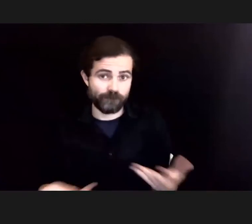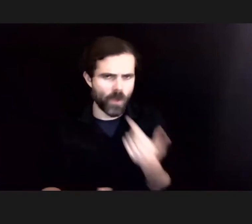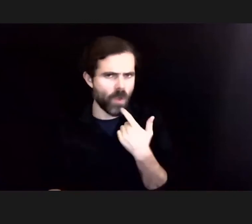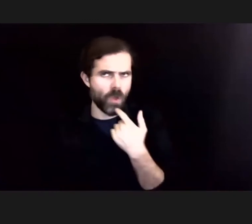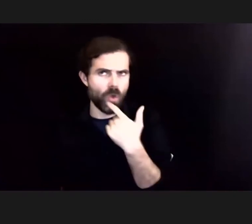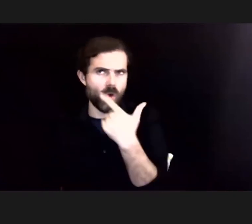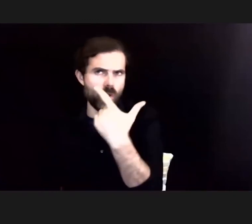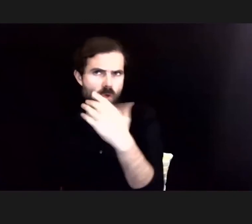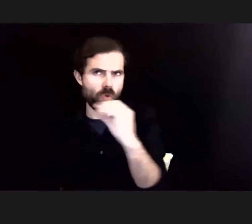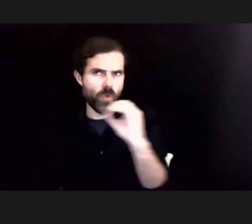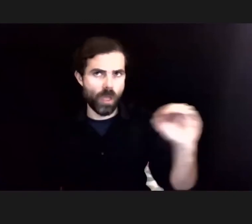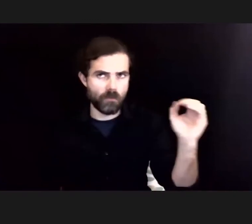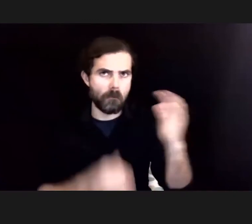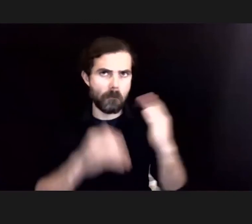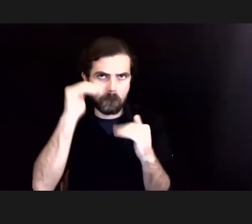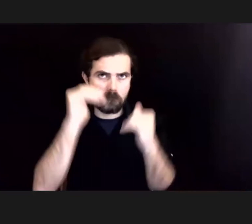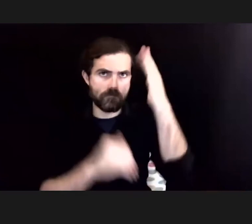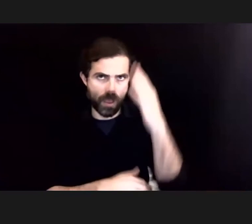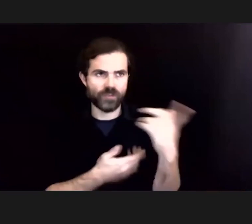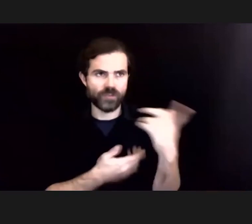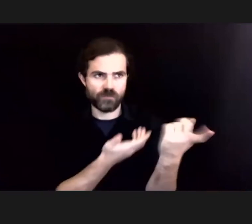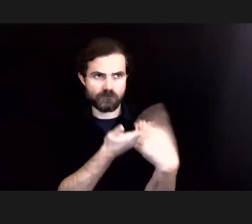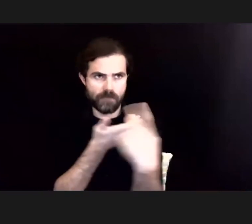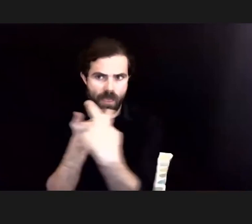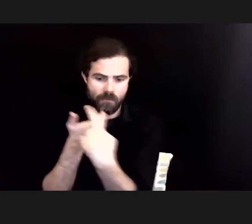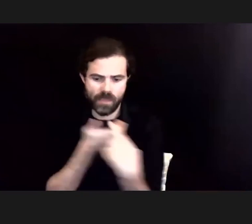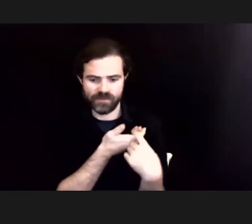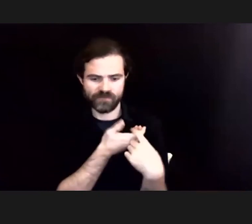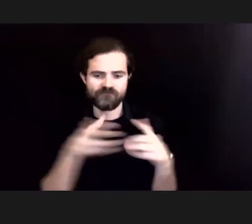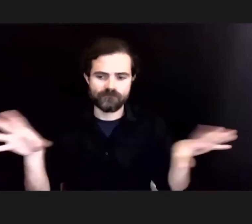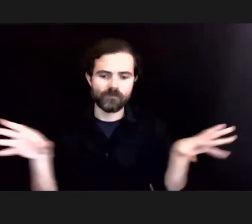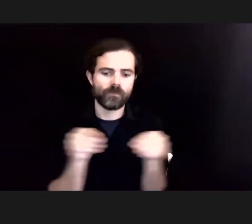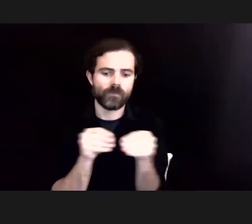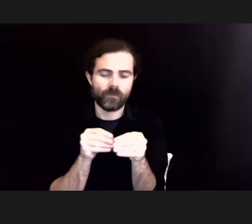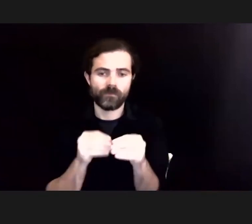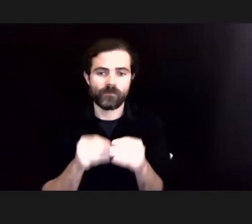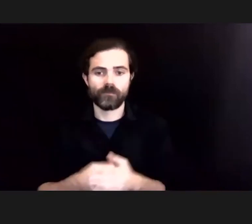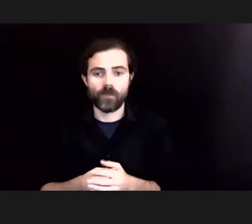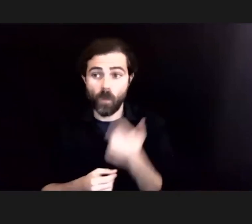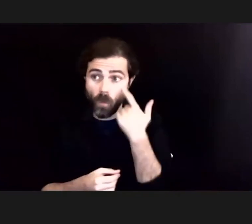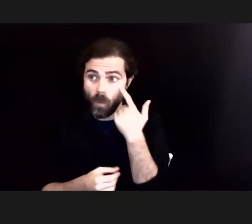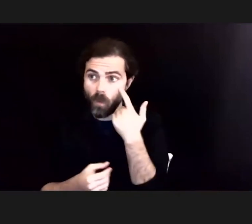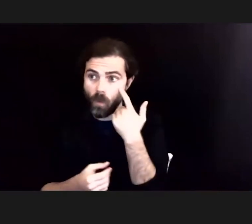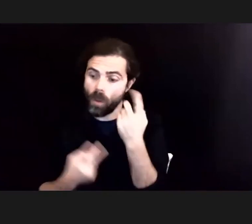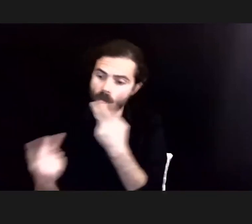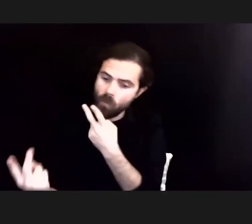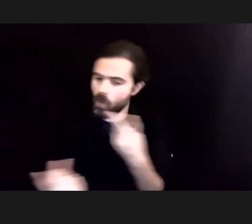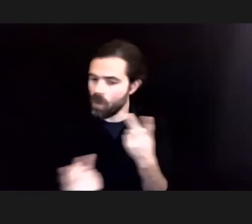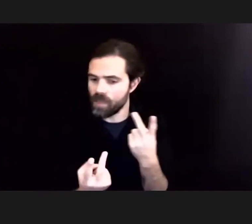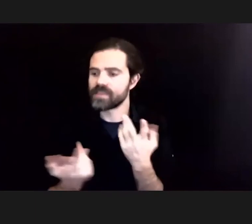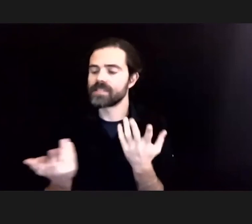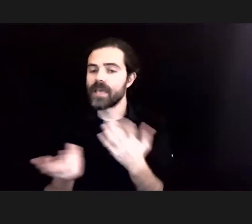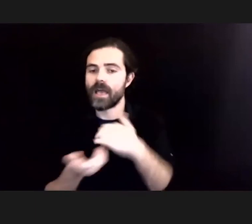members of the former European Foundation Center with the 30 national associations, which themselves represent over